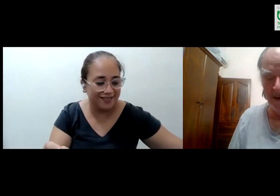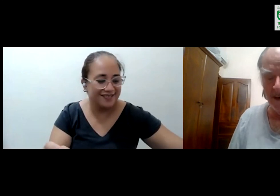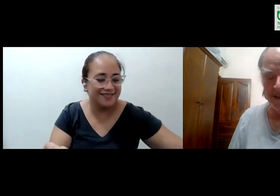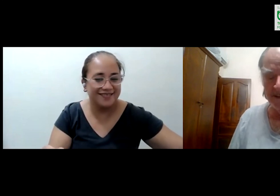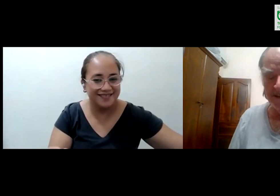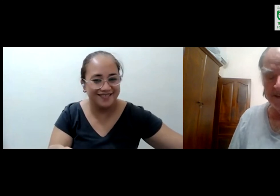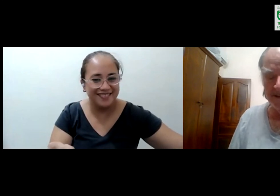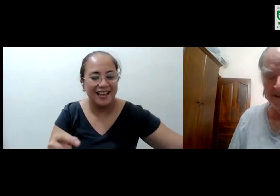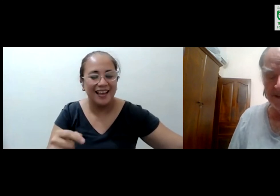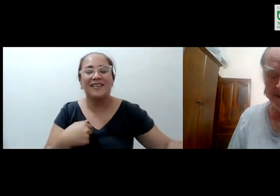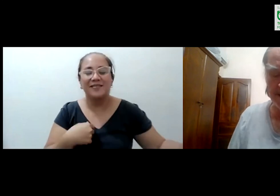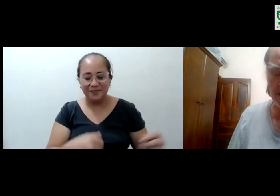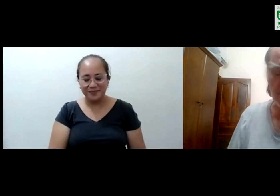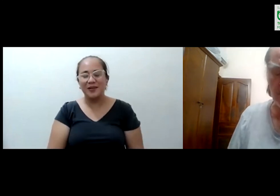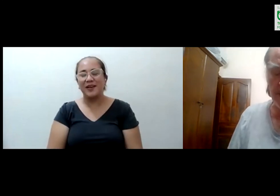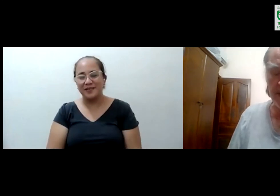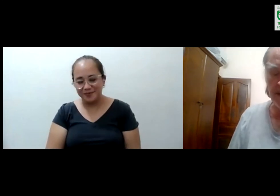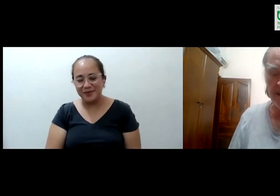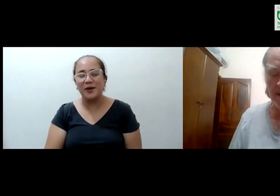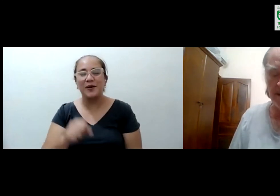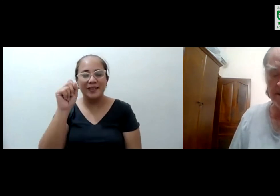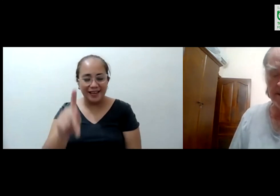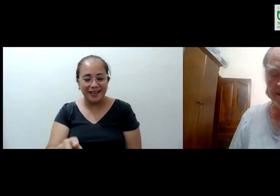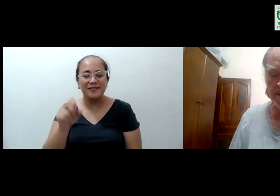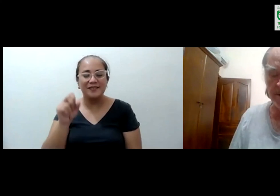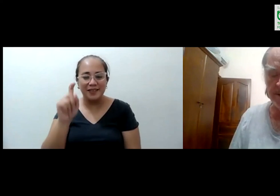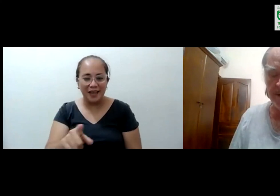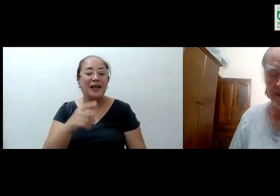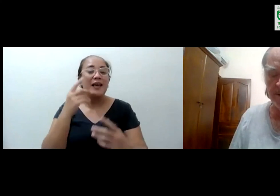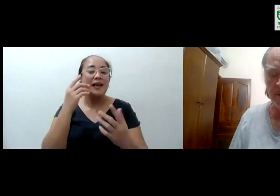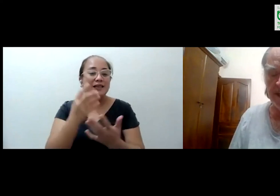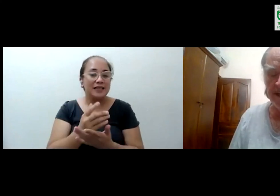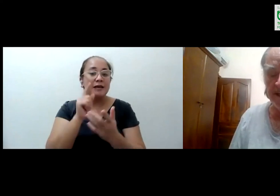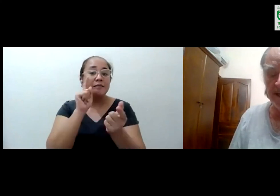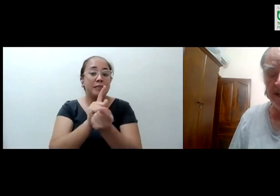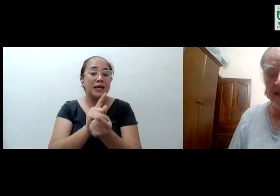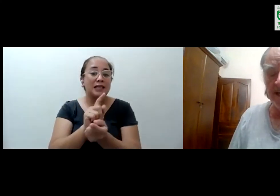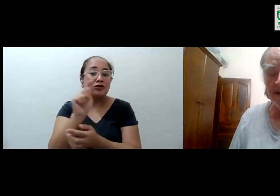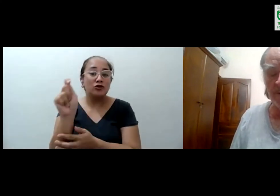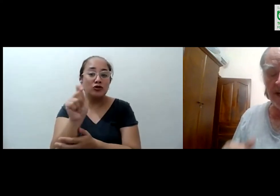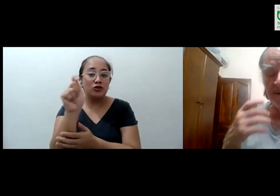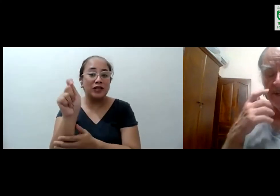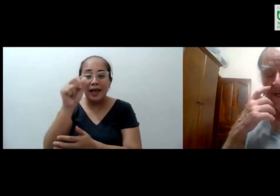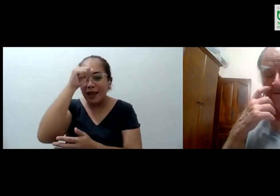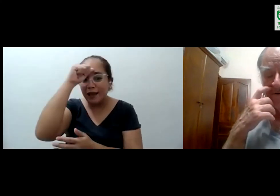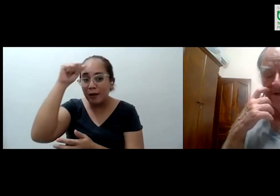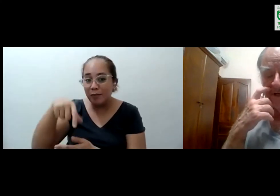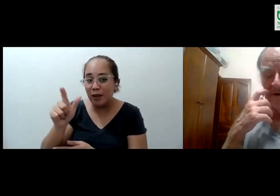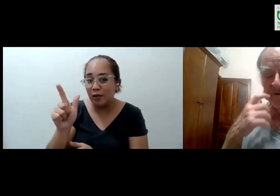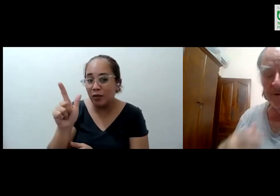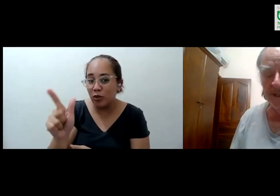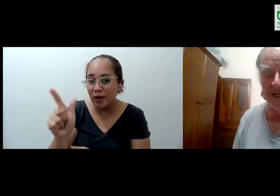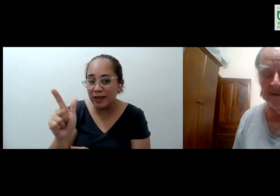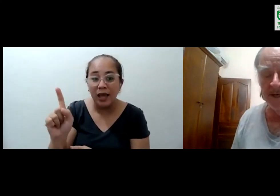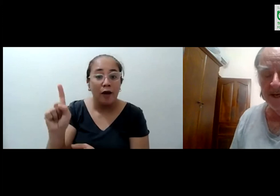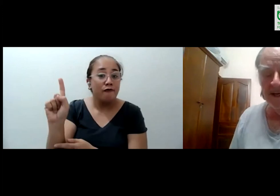Yes, sir. All It's right. Thursday. So It's we're meeting Thursday in today. on Tuesday, the 20th, and we'll have the test first and